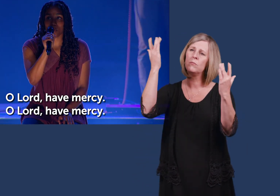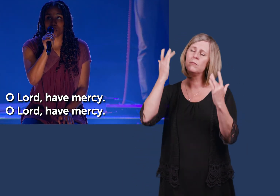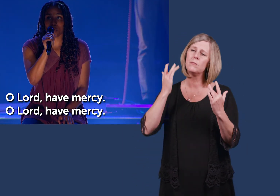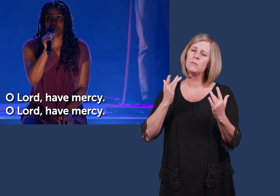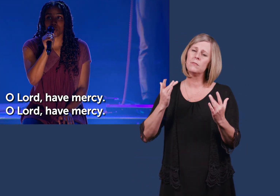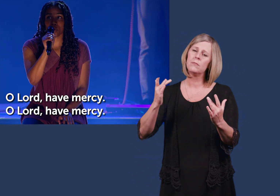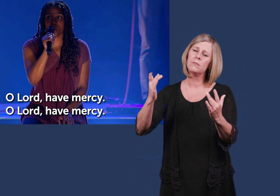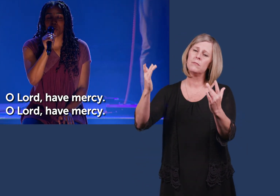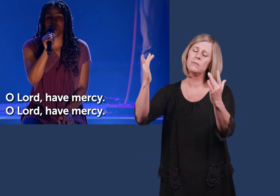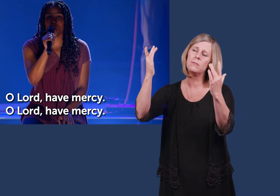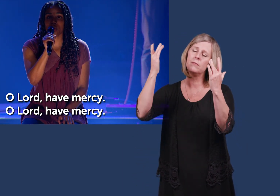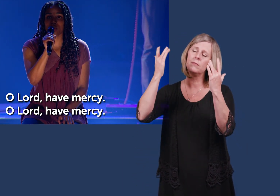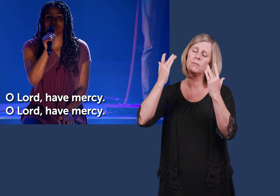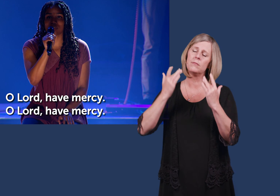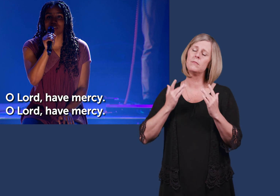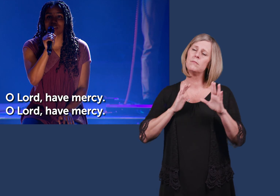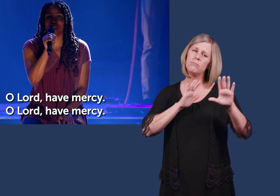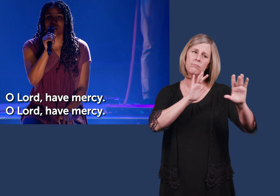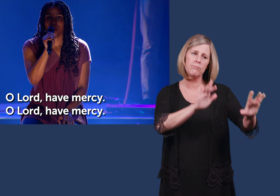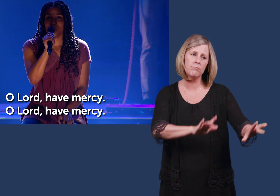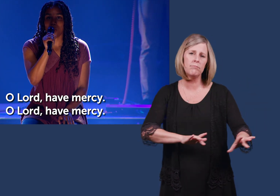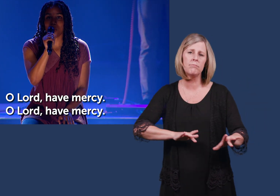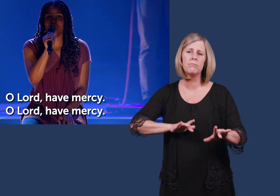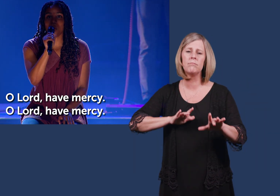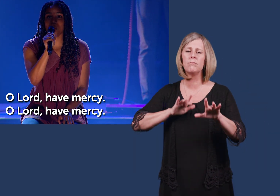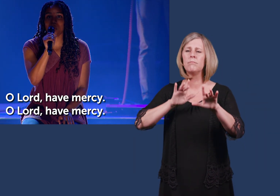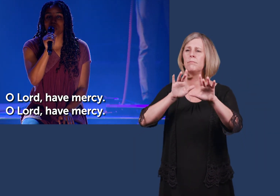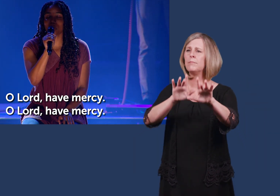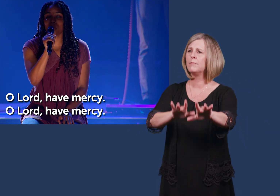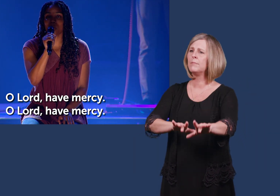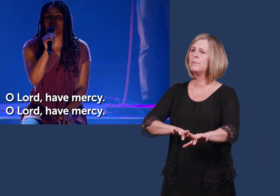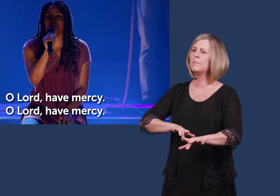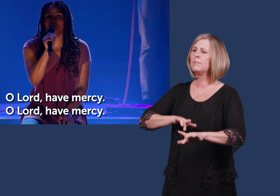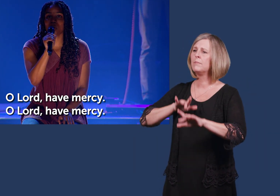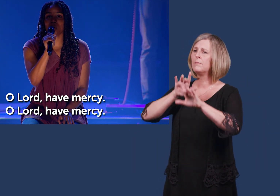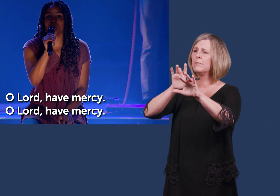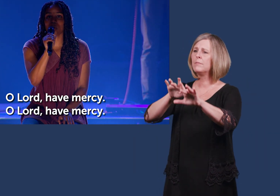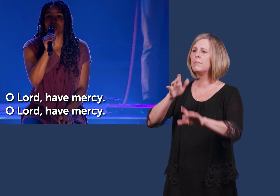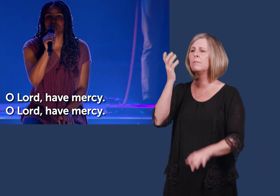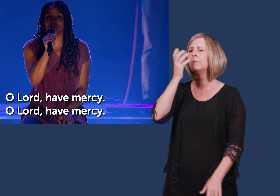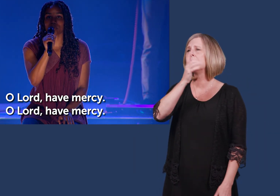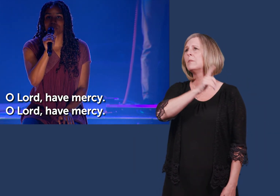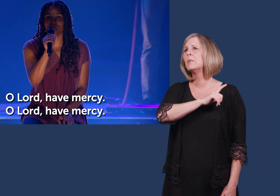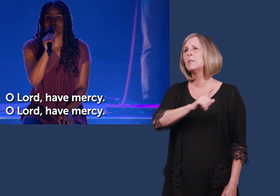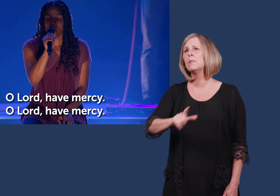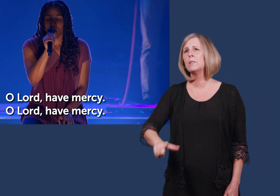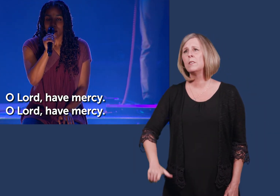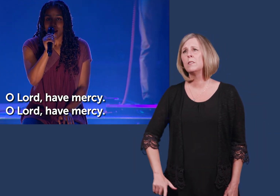Have mercy, oh Lord.